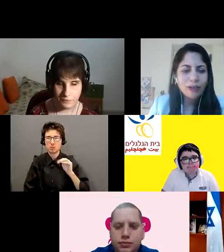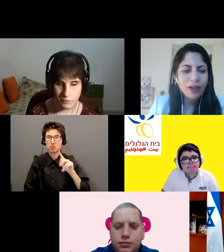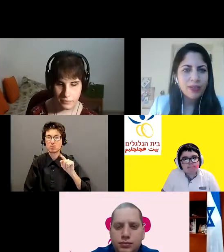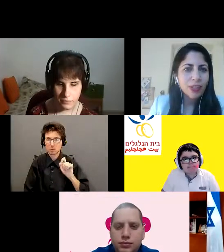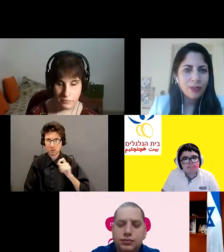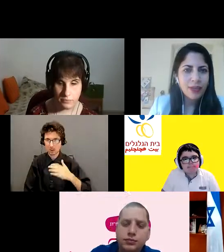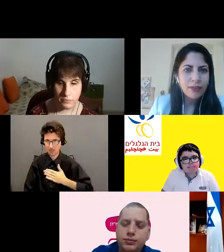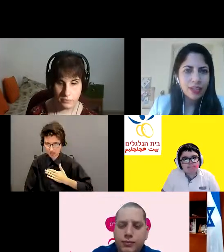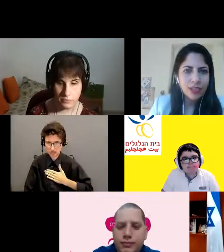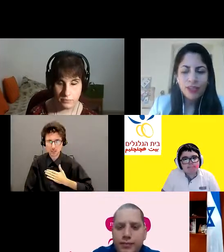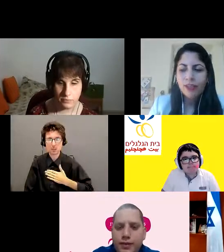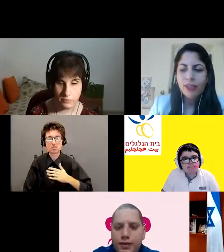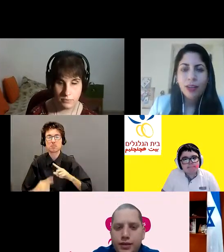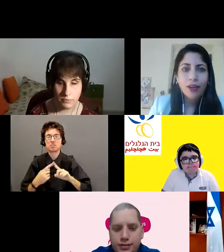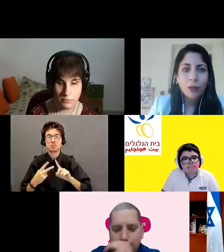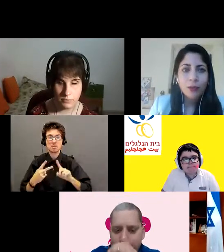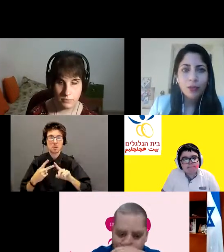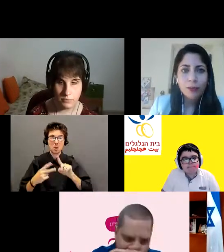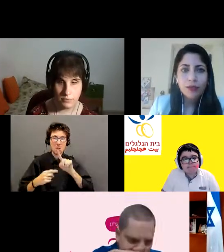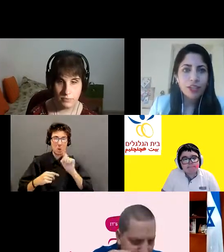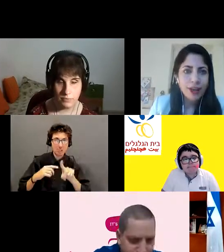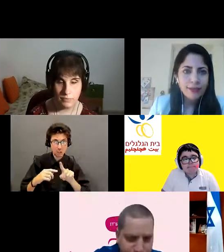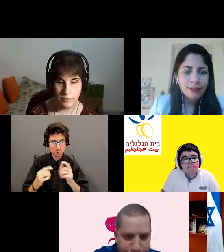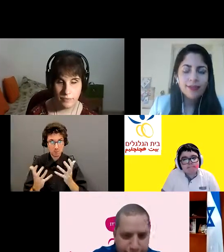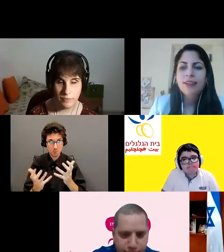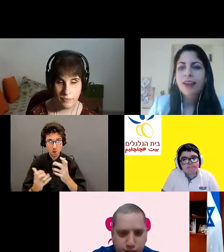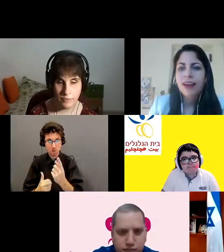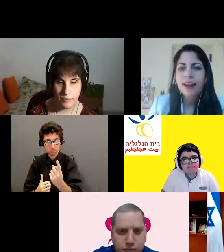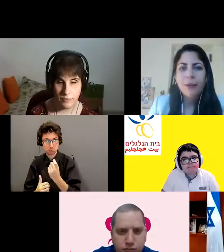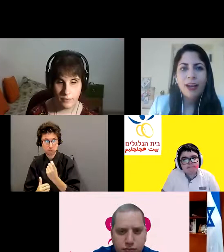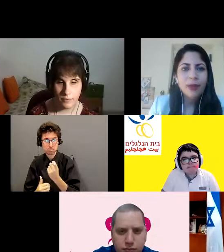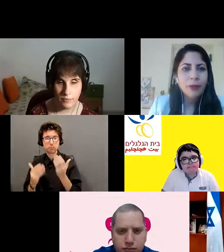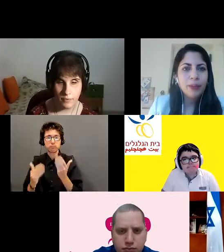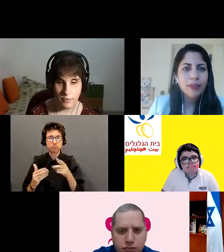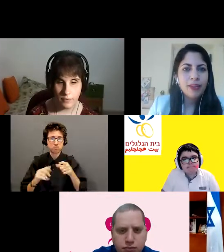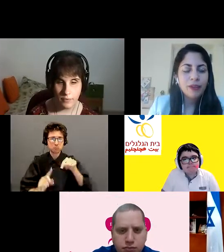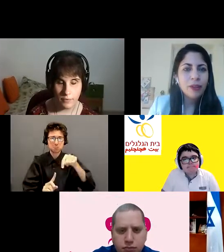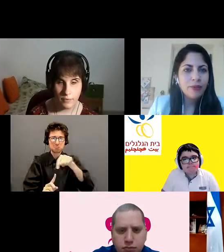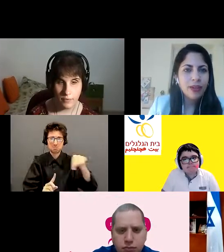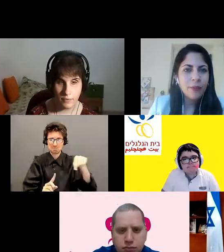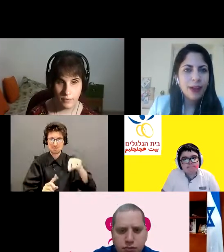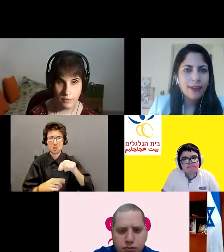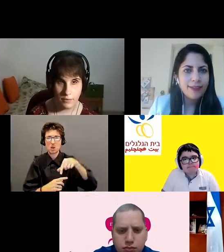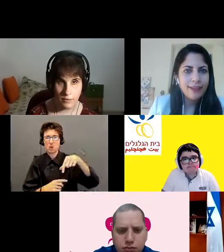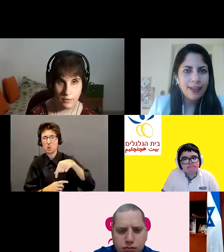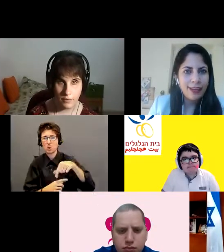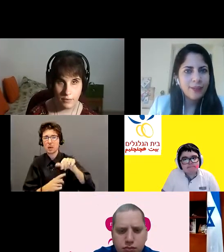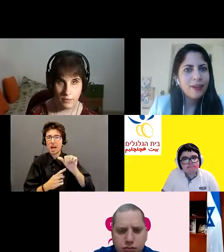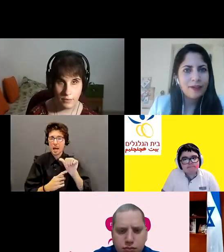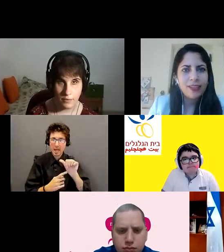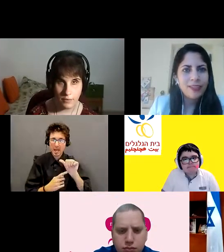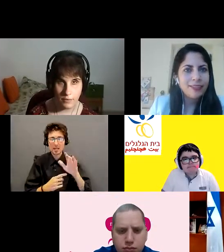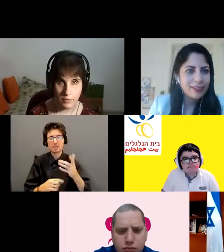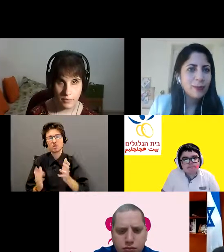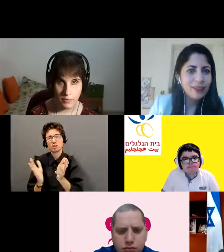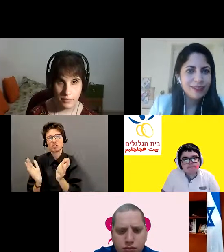them either by the Q&A function or through the chat. And we will answer all of them at the end